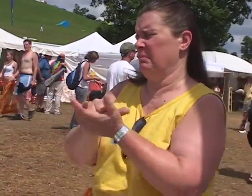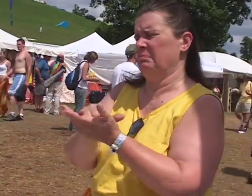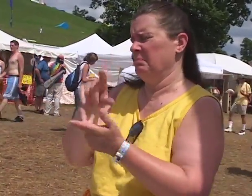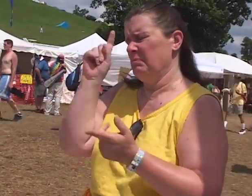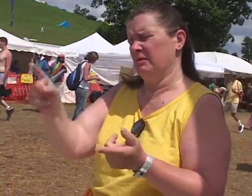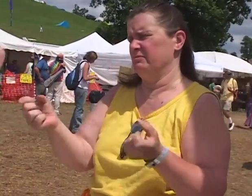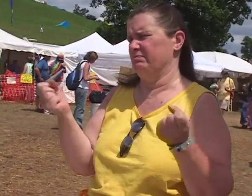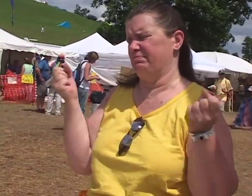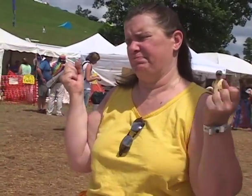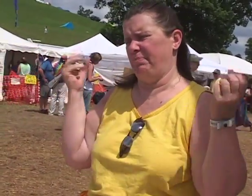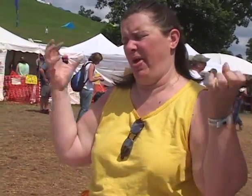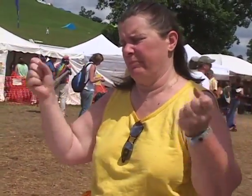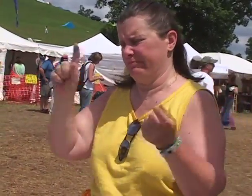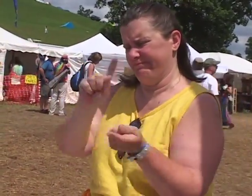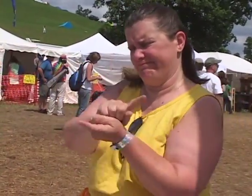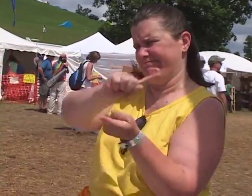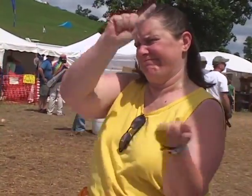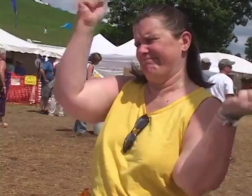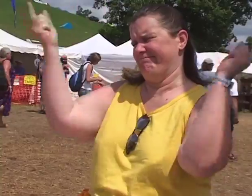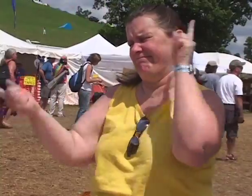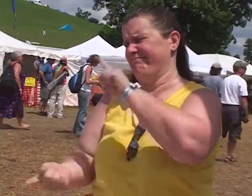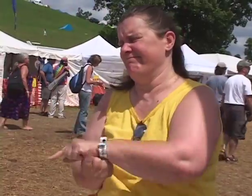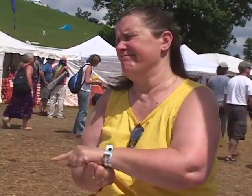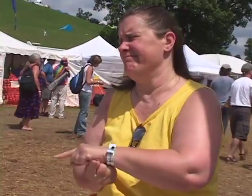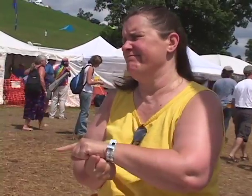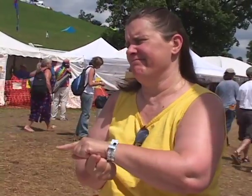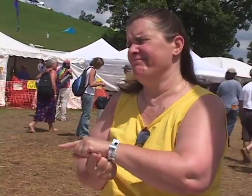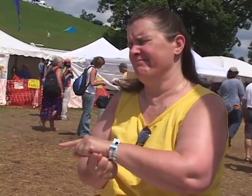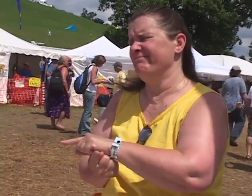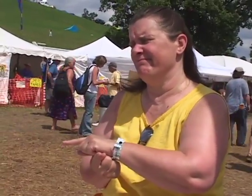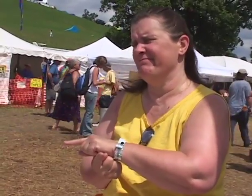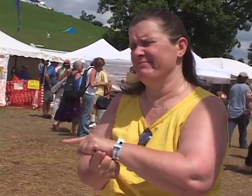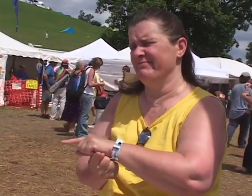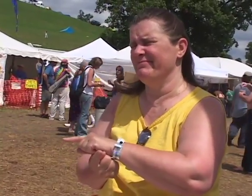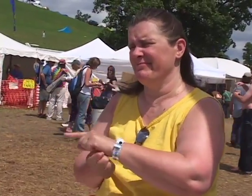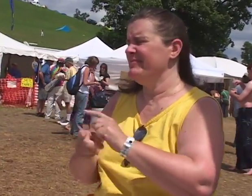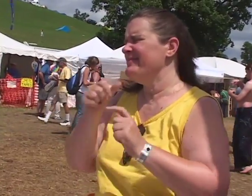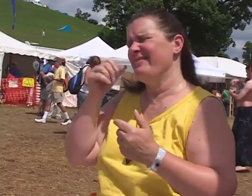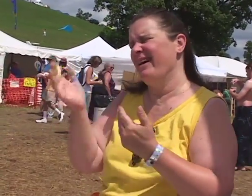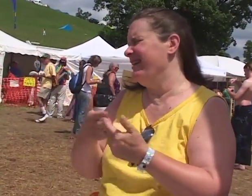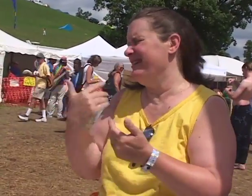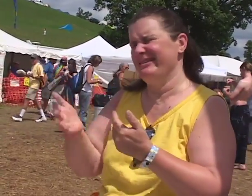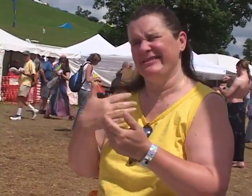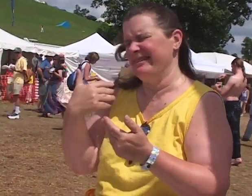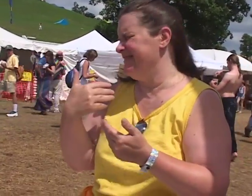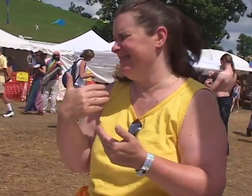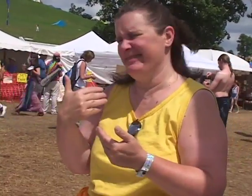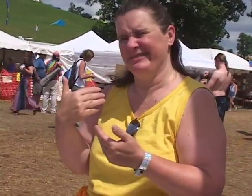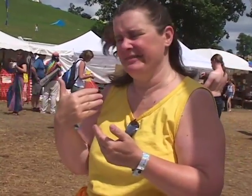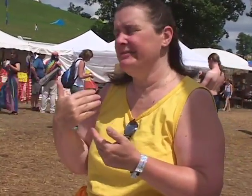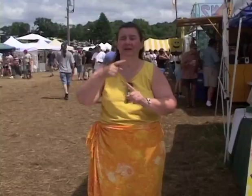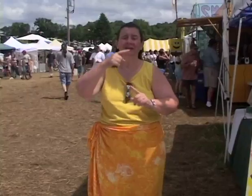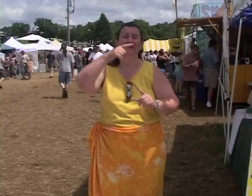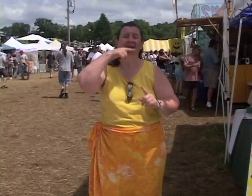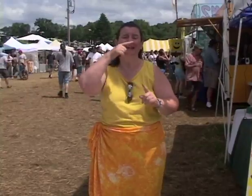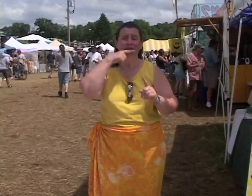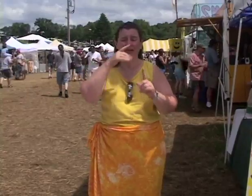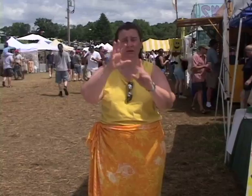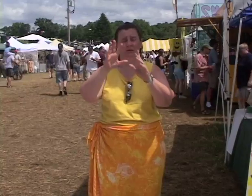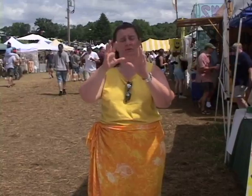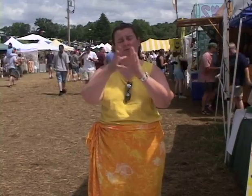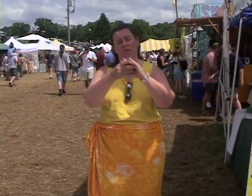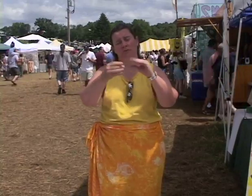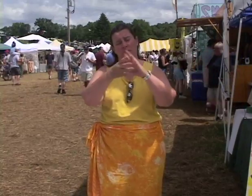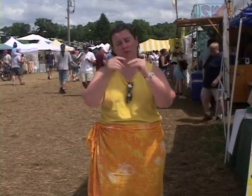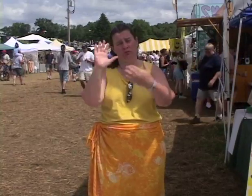It's impossible to use ASL and sign word for word. It is impossible. English gives a lot